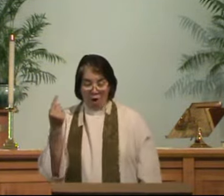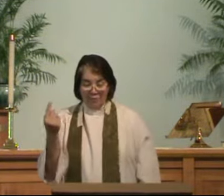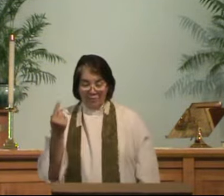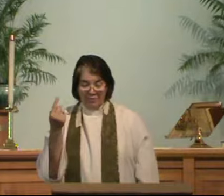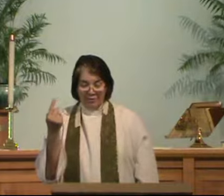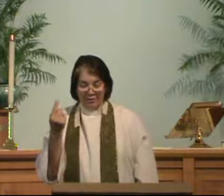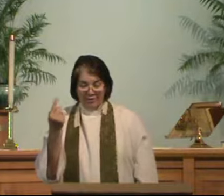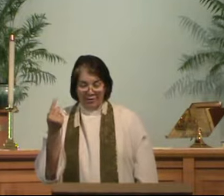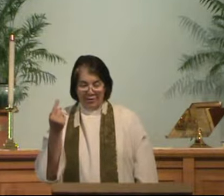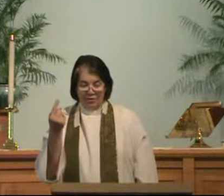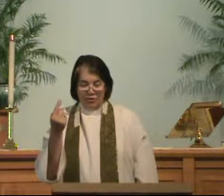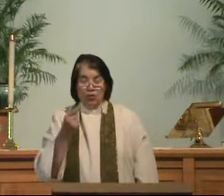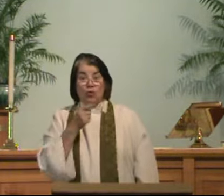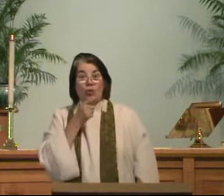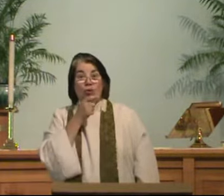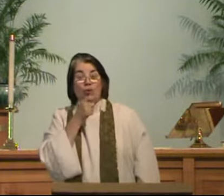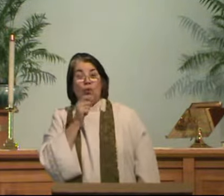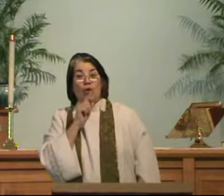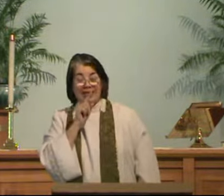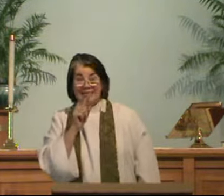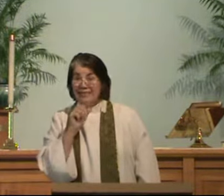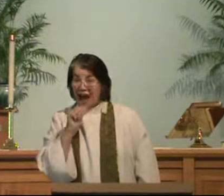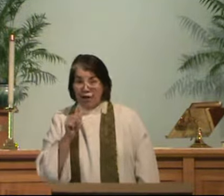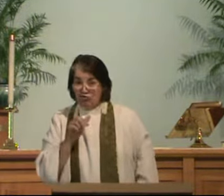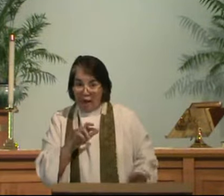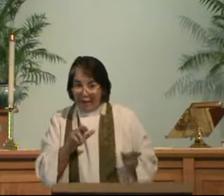someone who is not ready.